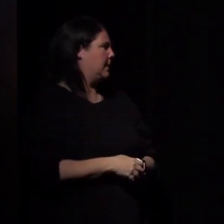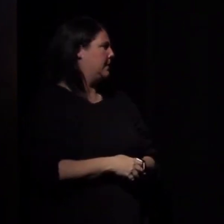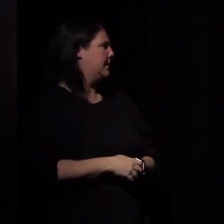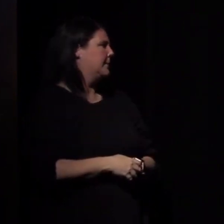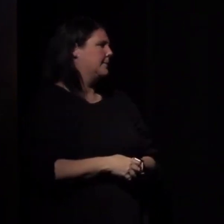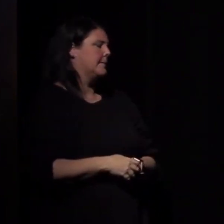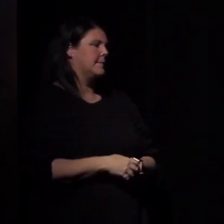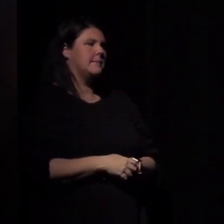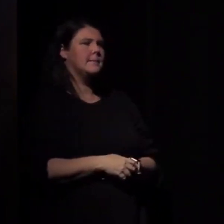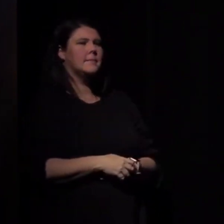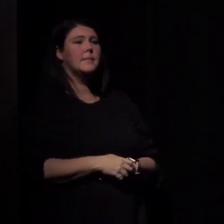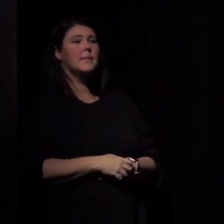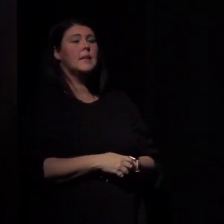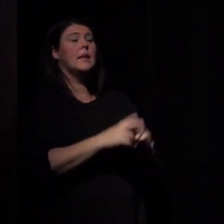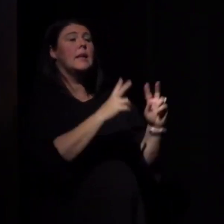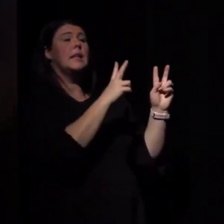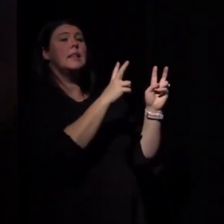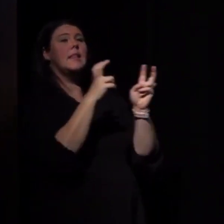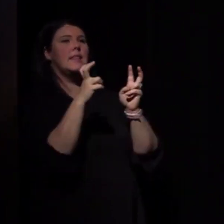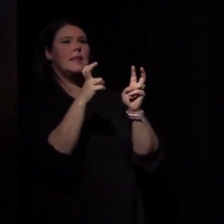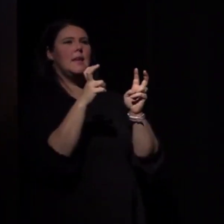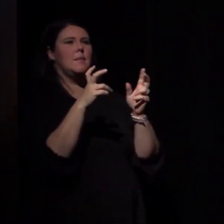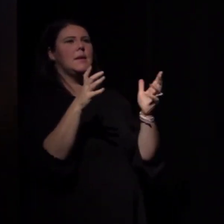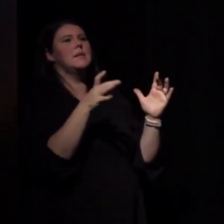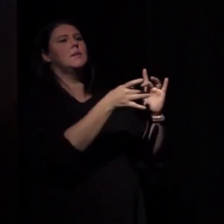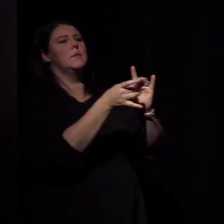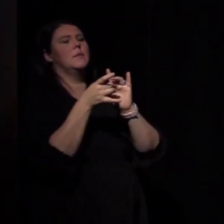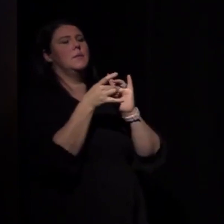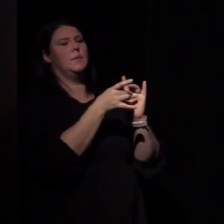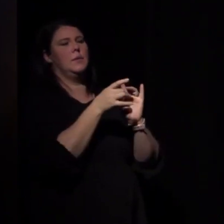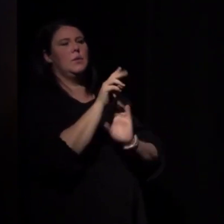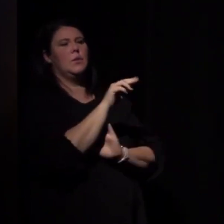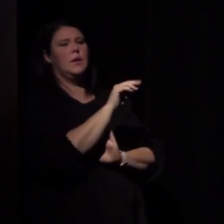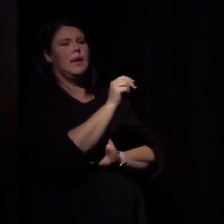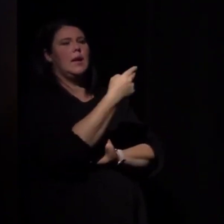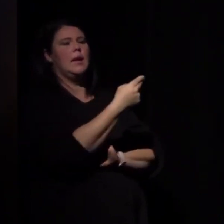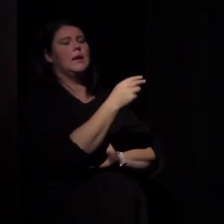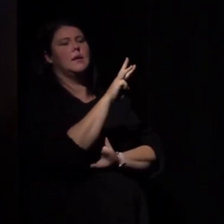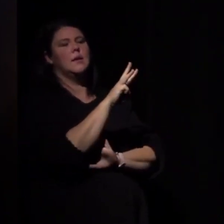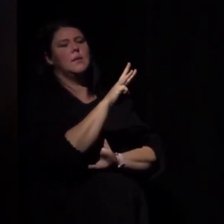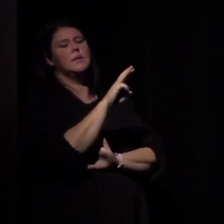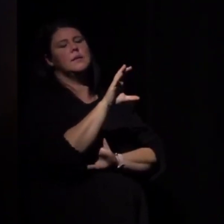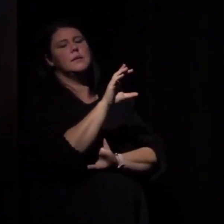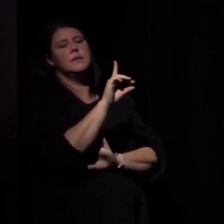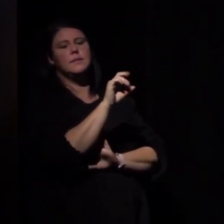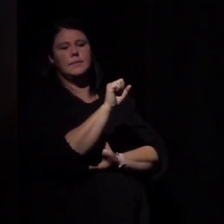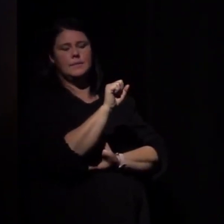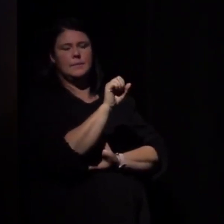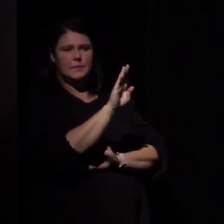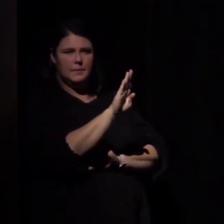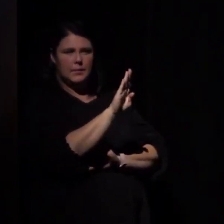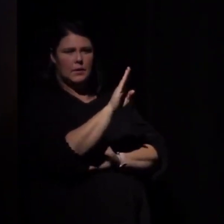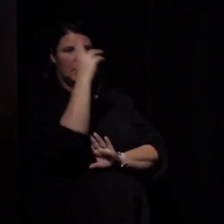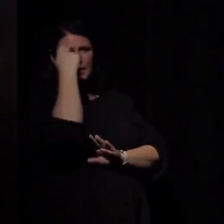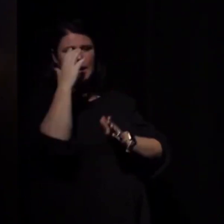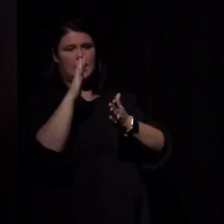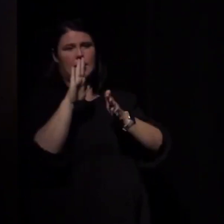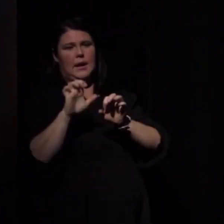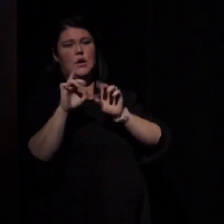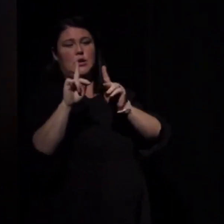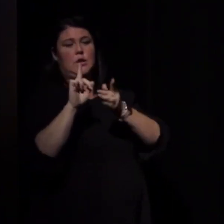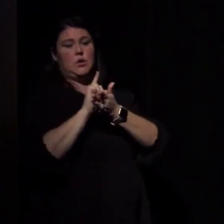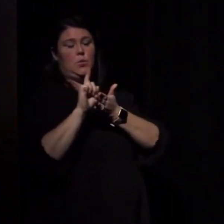move forward, the theme for this event is unity. At HWCDSB, we have the Catholic Education Week